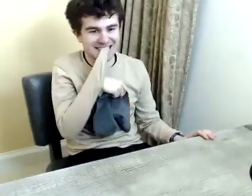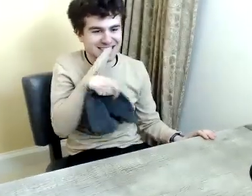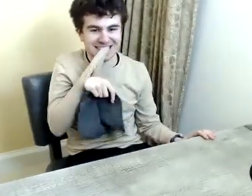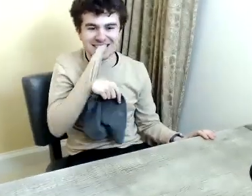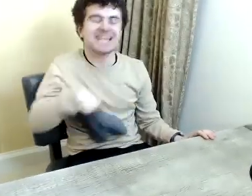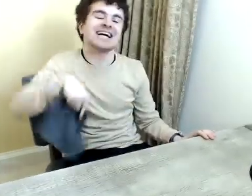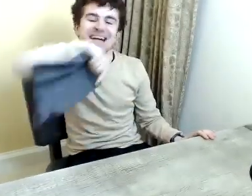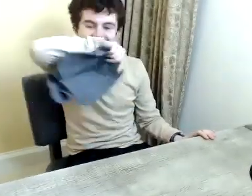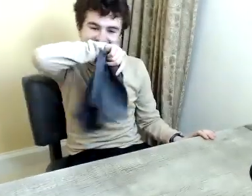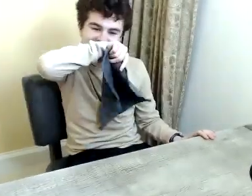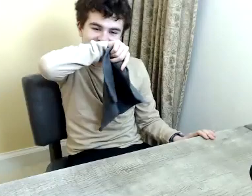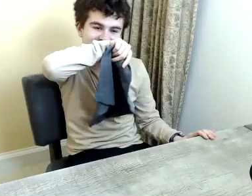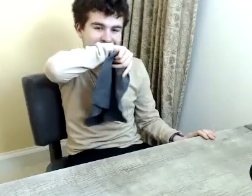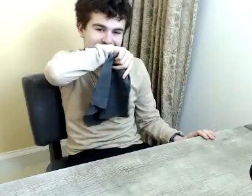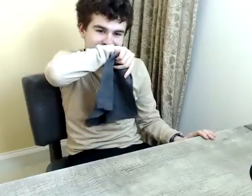Yeah.